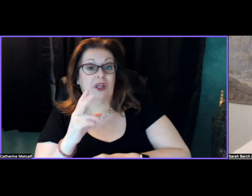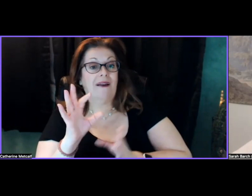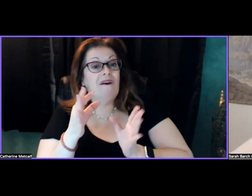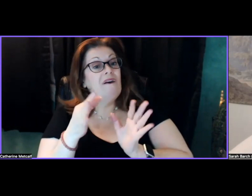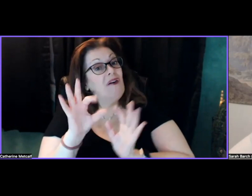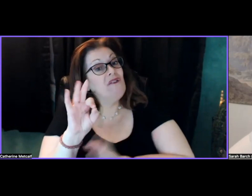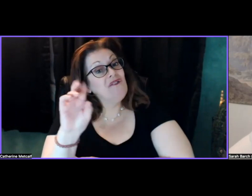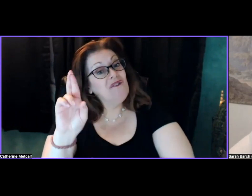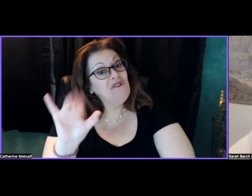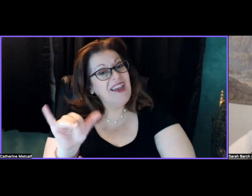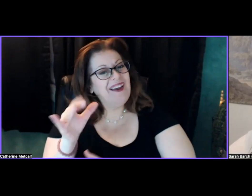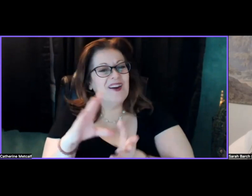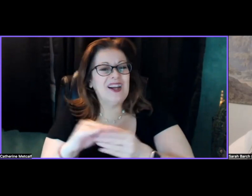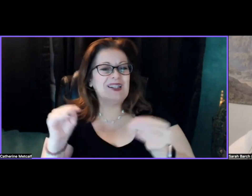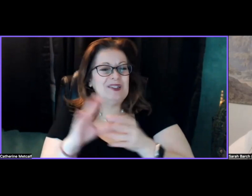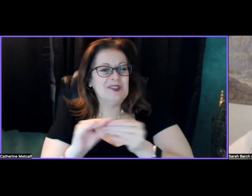is about